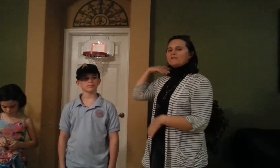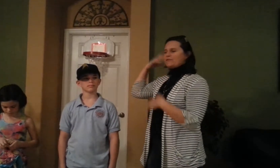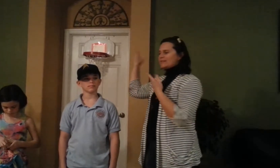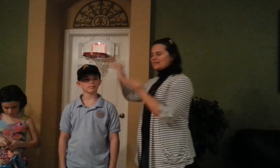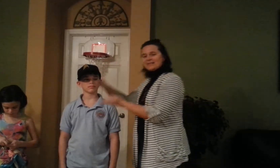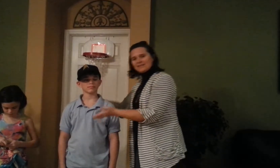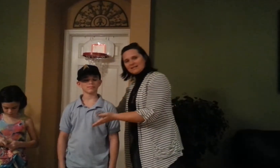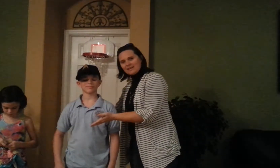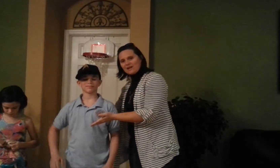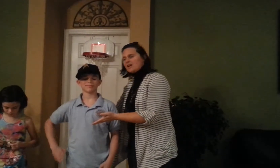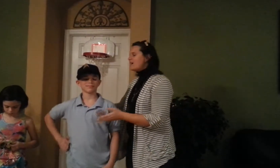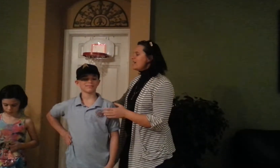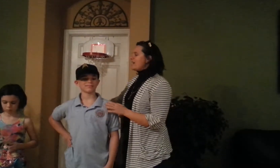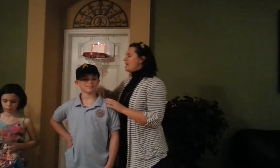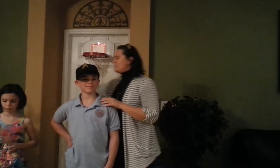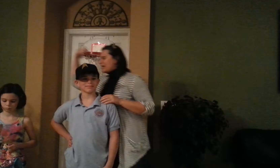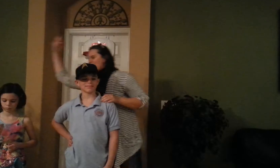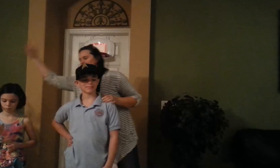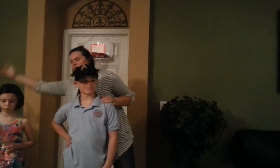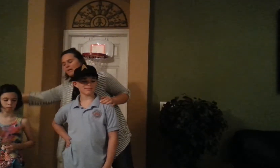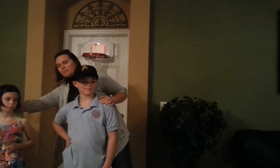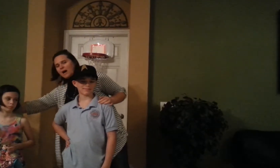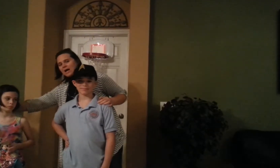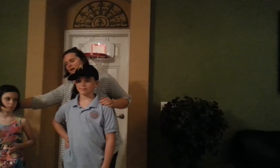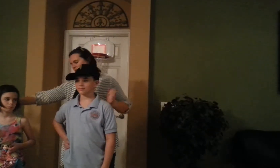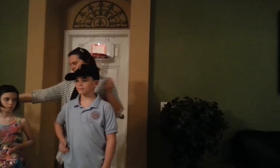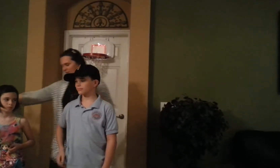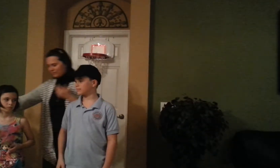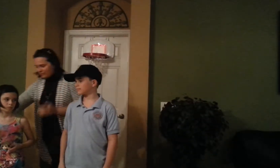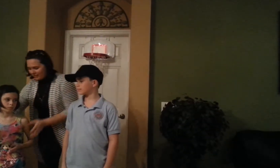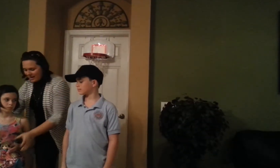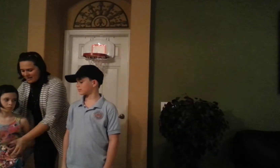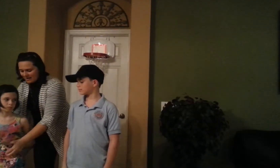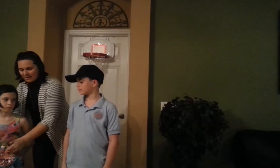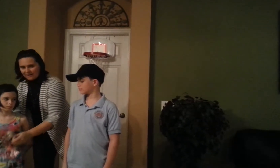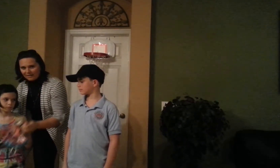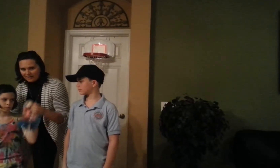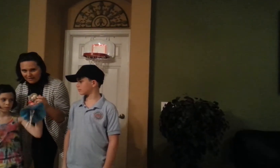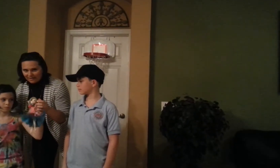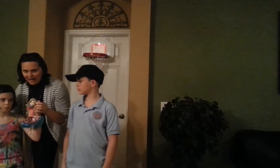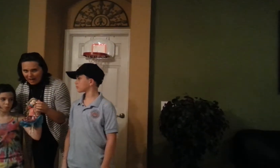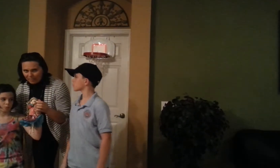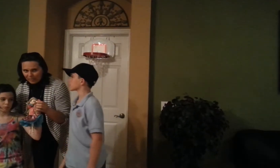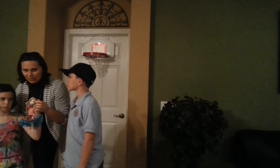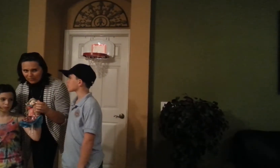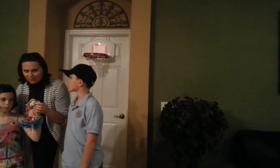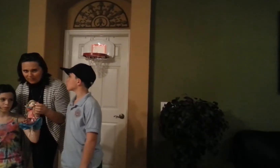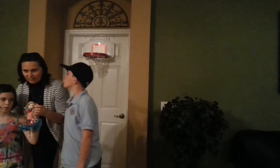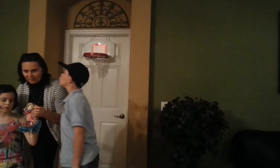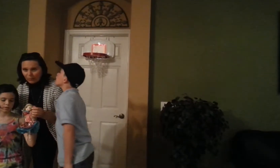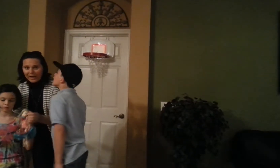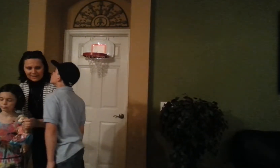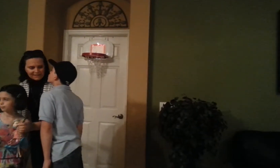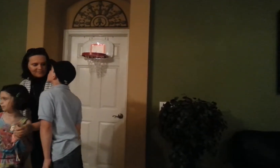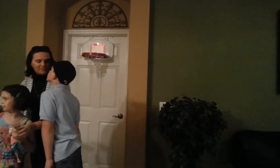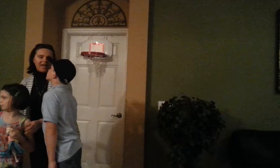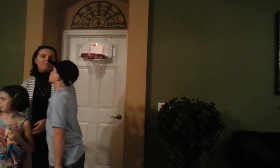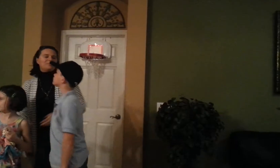wonderful assistants here, Michael and Maya and her friend Apple White. Apple